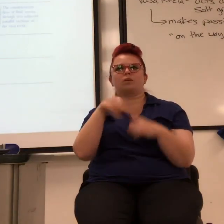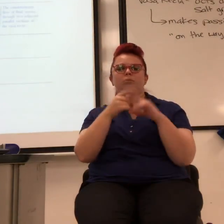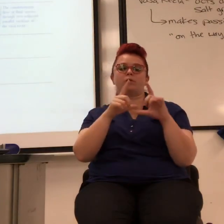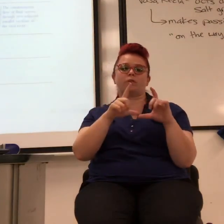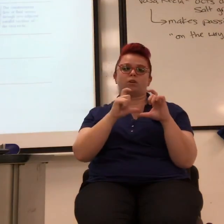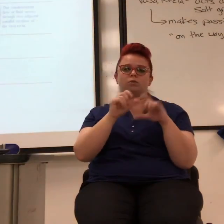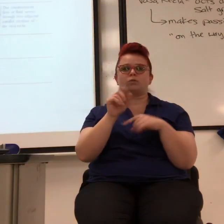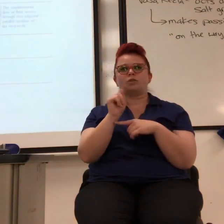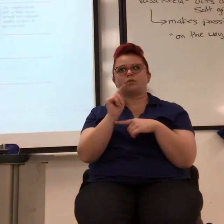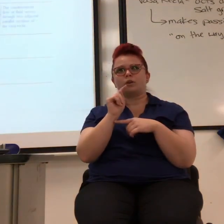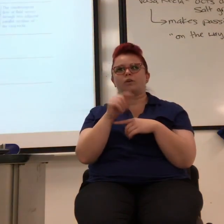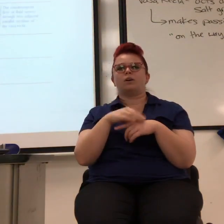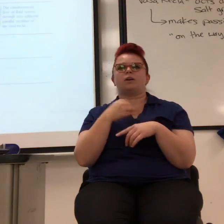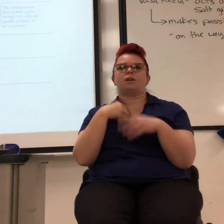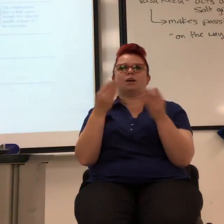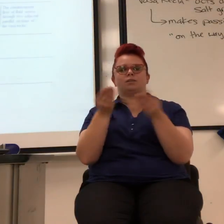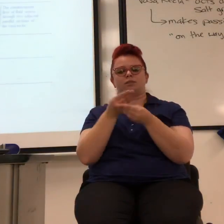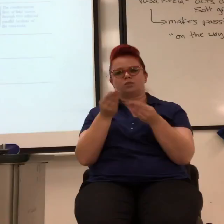one.